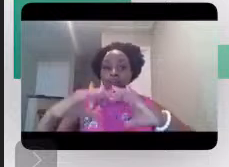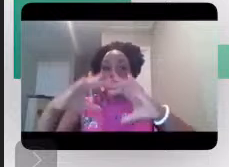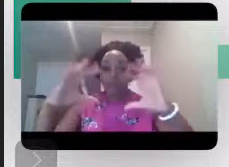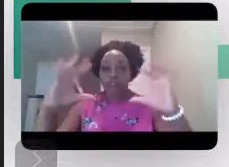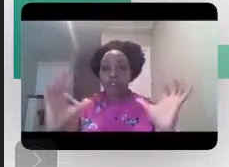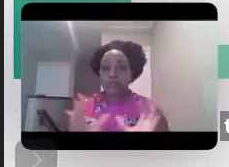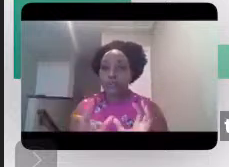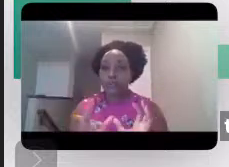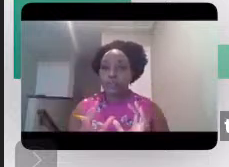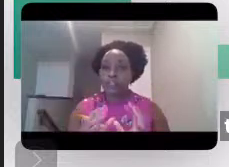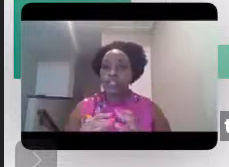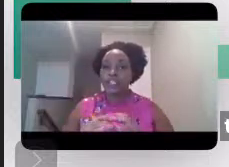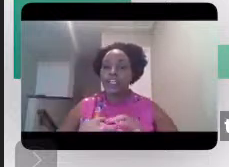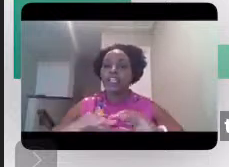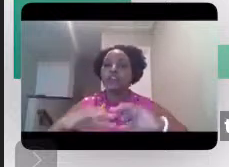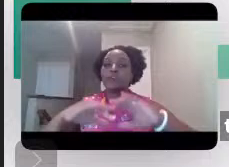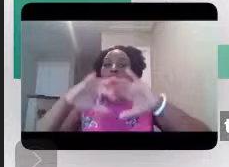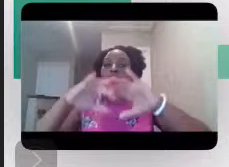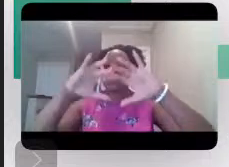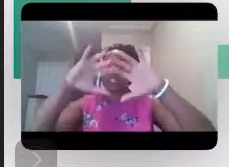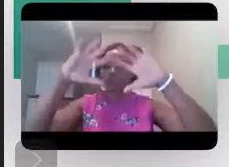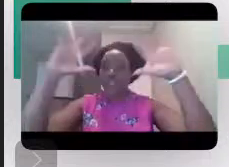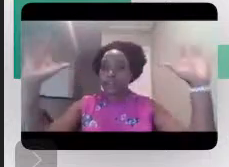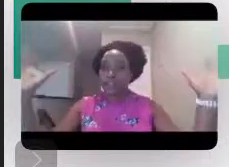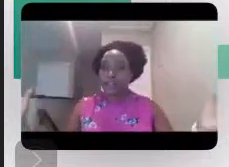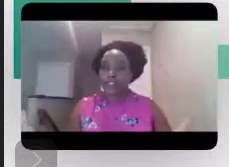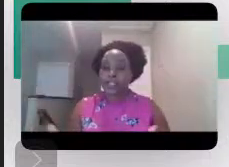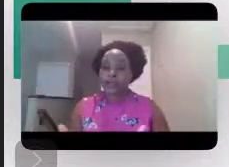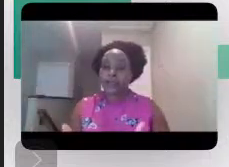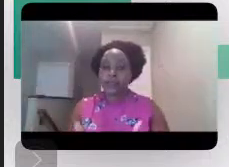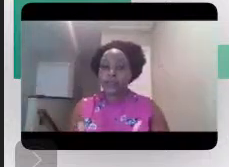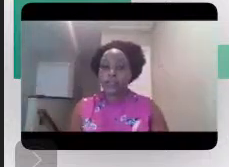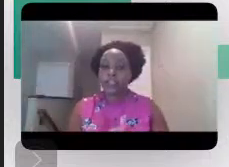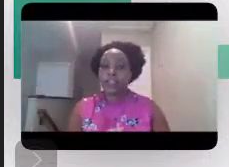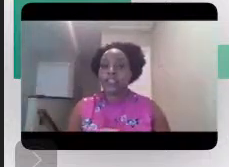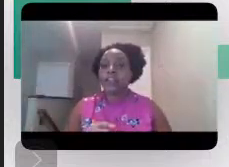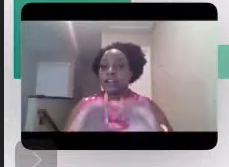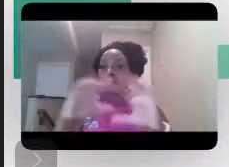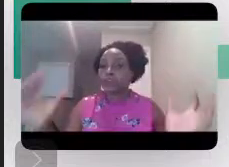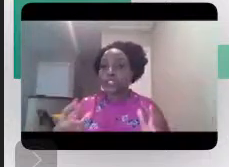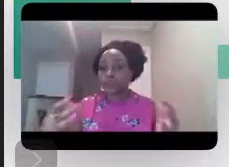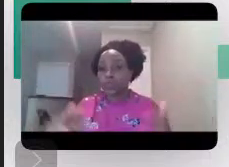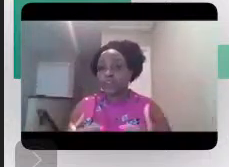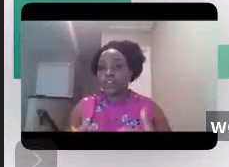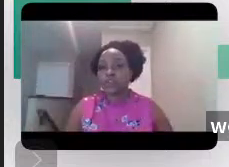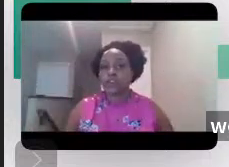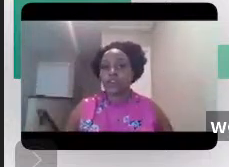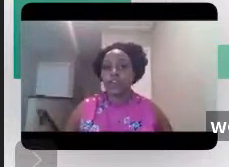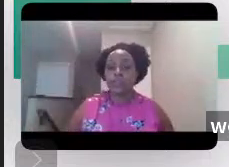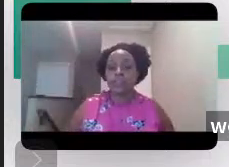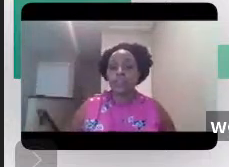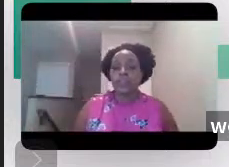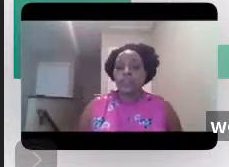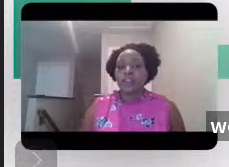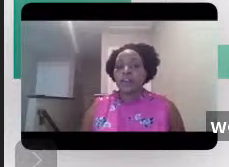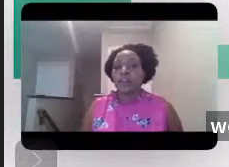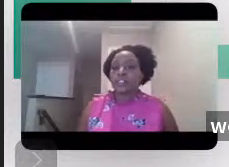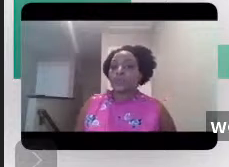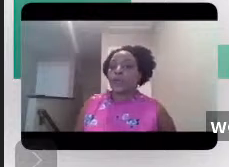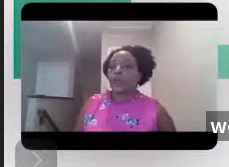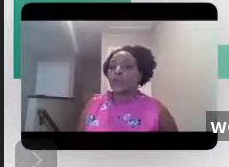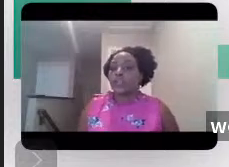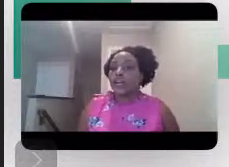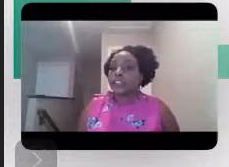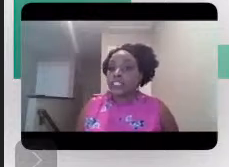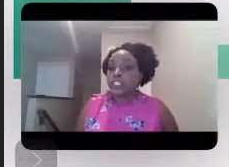we have the school community, and then of course we have the outside community, and of course we have the family there as